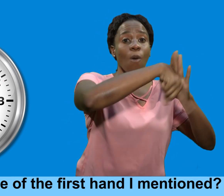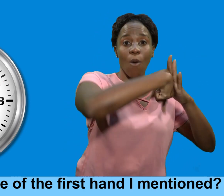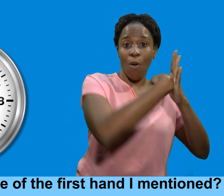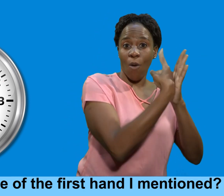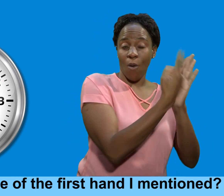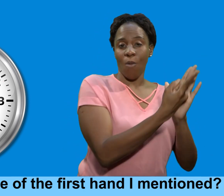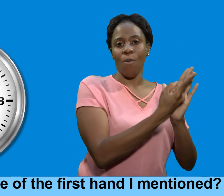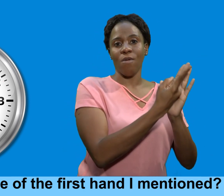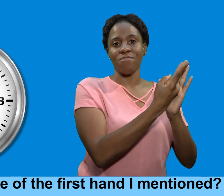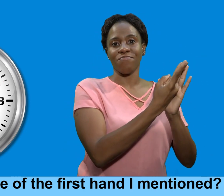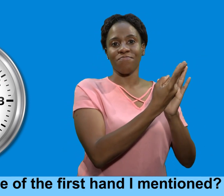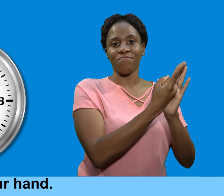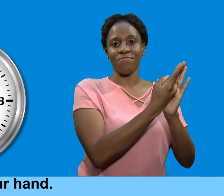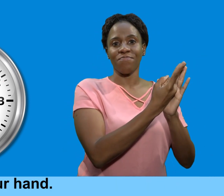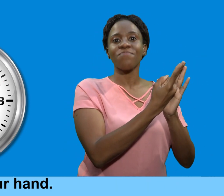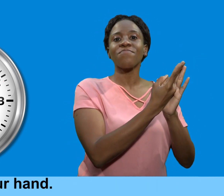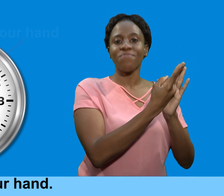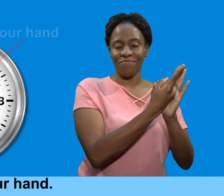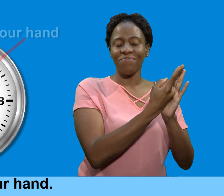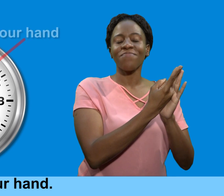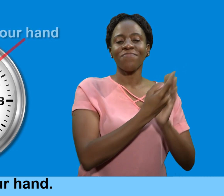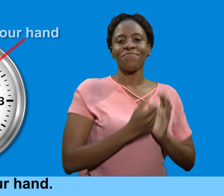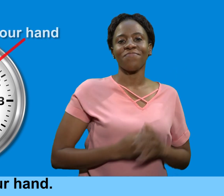mentioned? Yes, it's the hour hand.